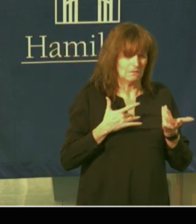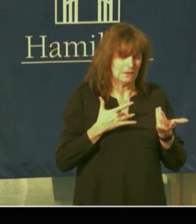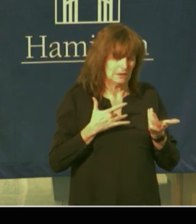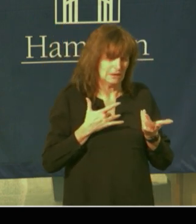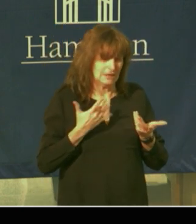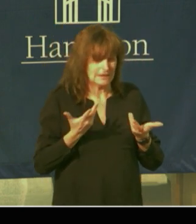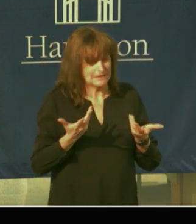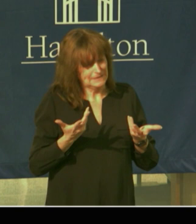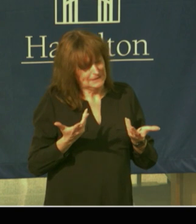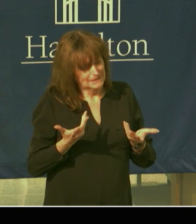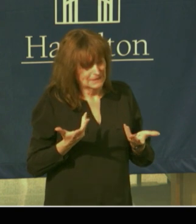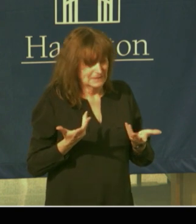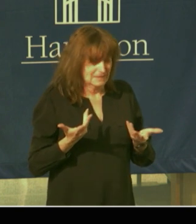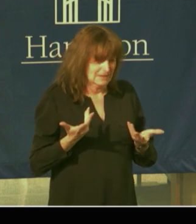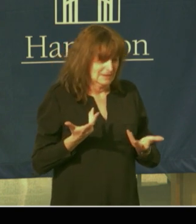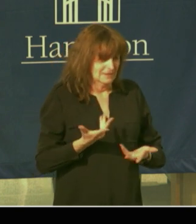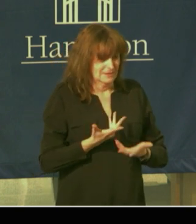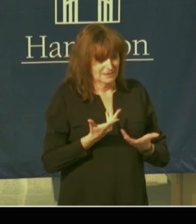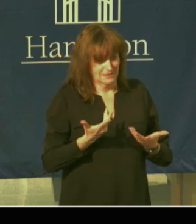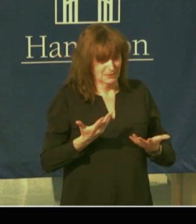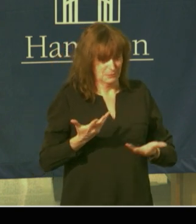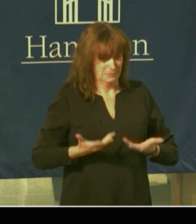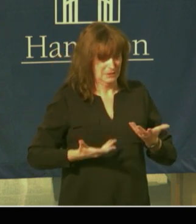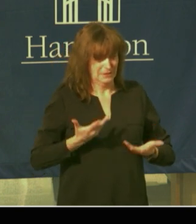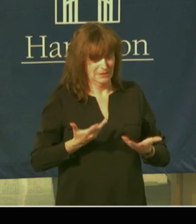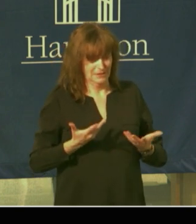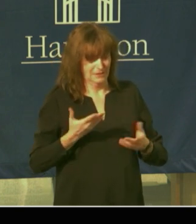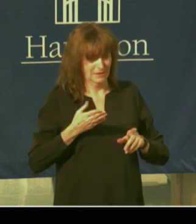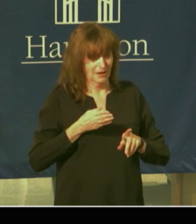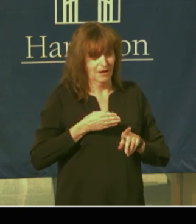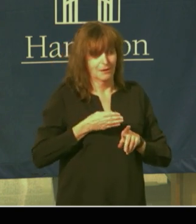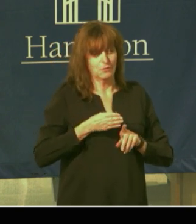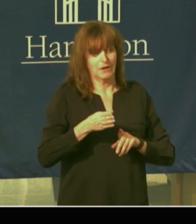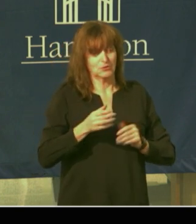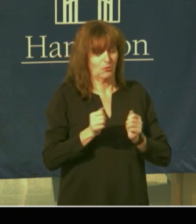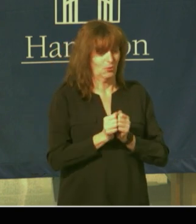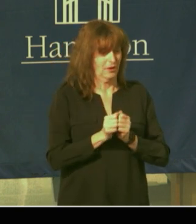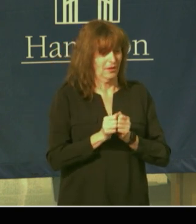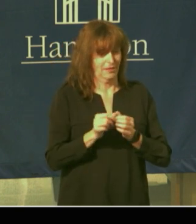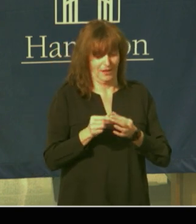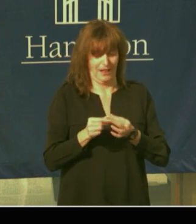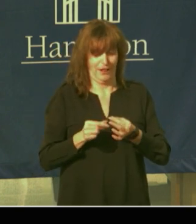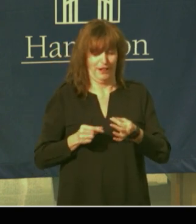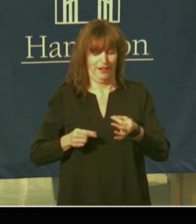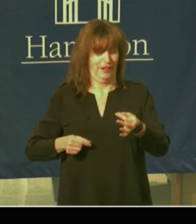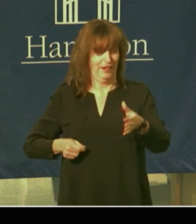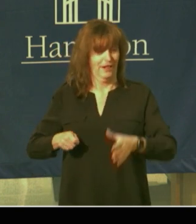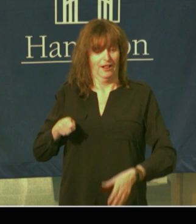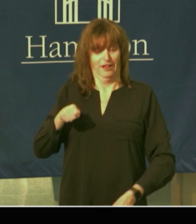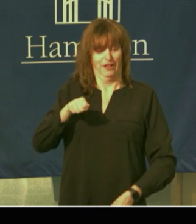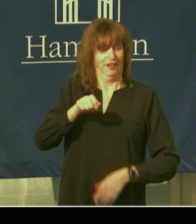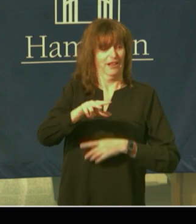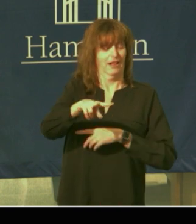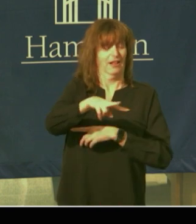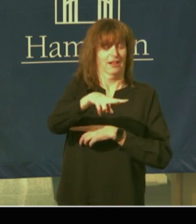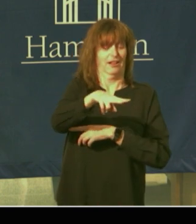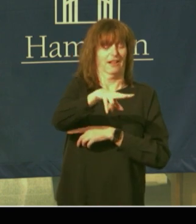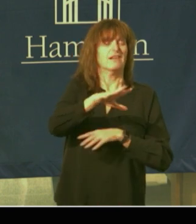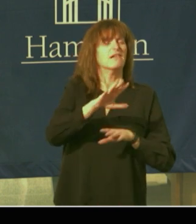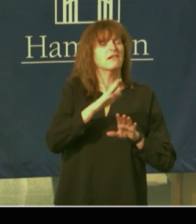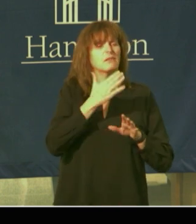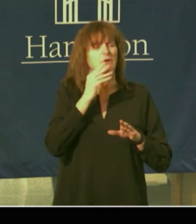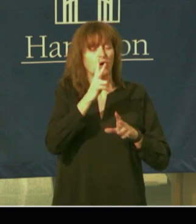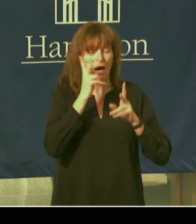you, Mike, and it might be a professional necessity. But if they can postpone these kinds of things, I think the